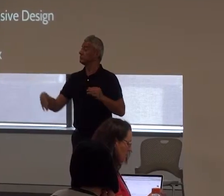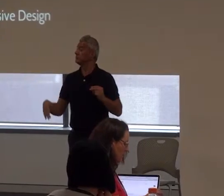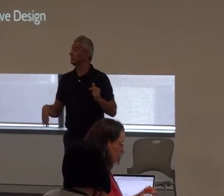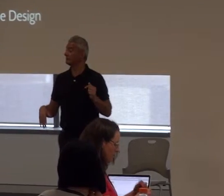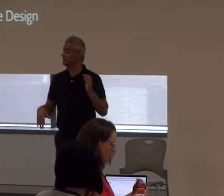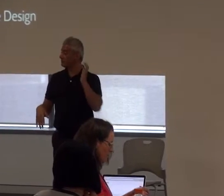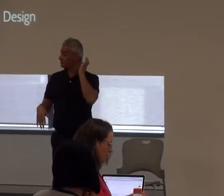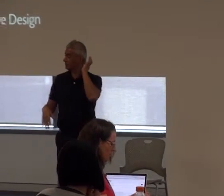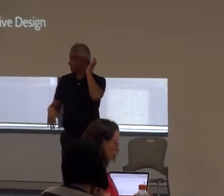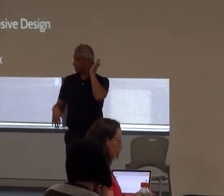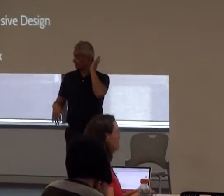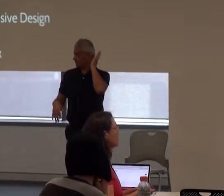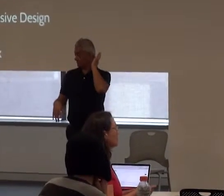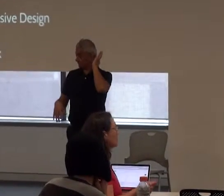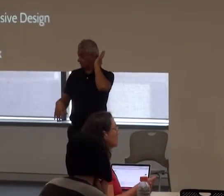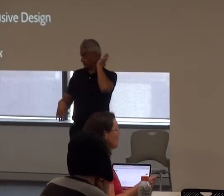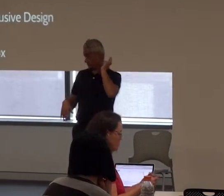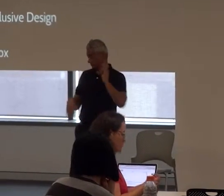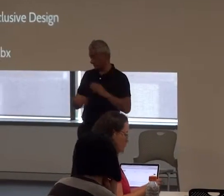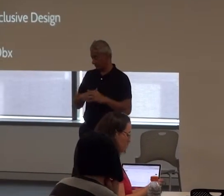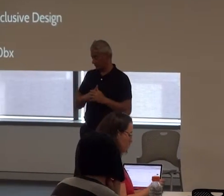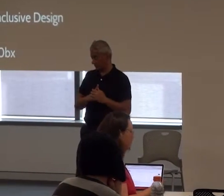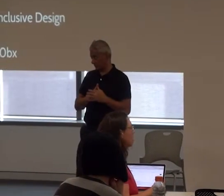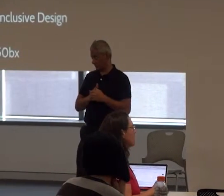specific WCAG checkpoint, text as